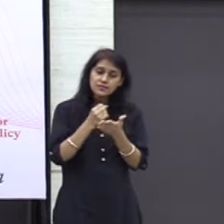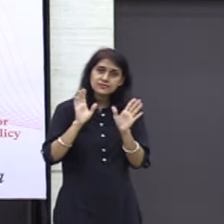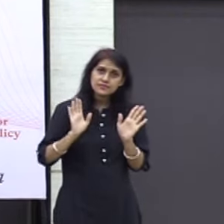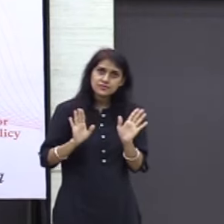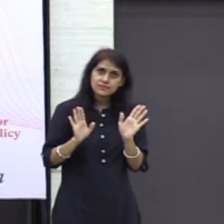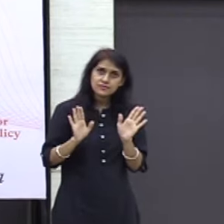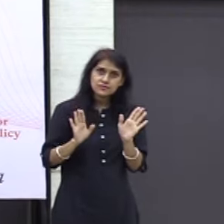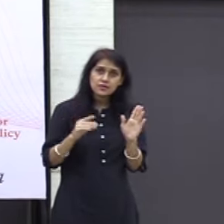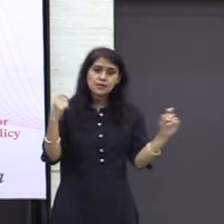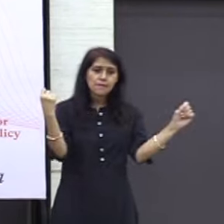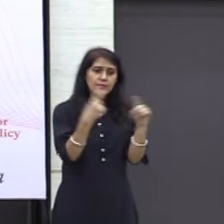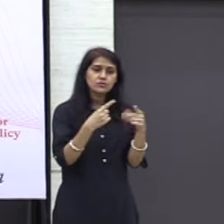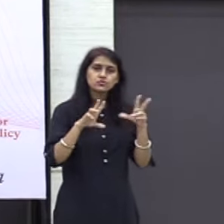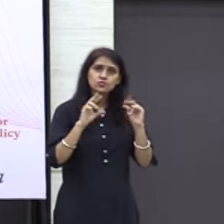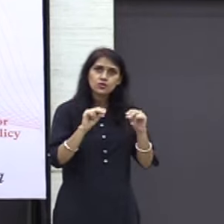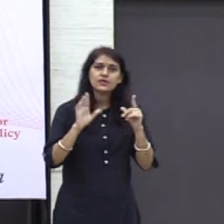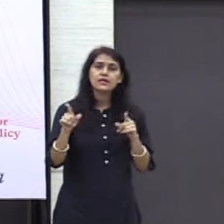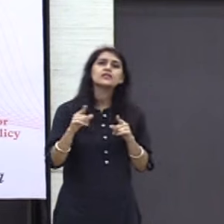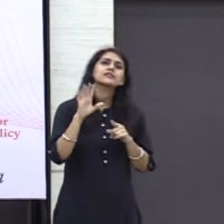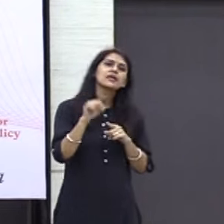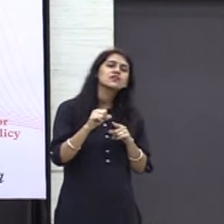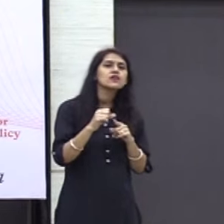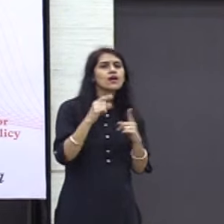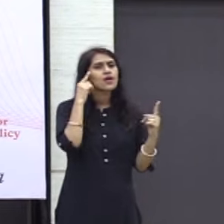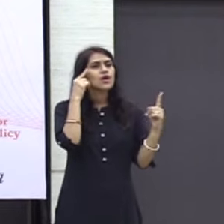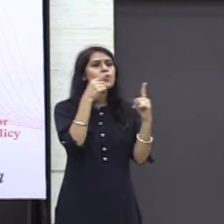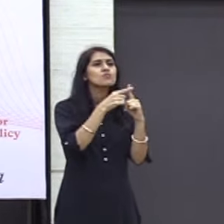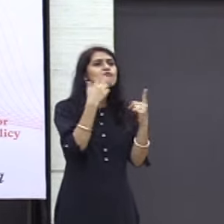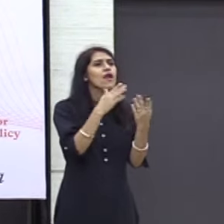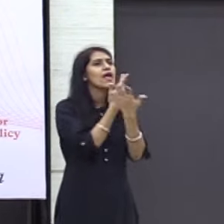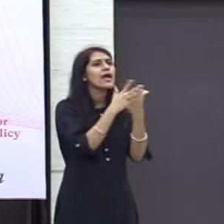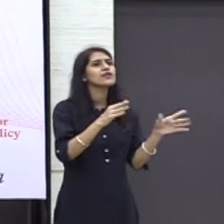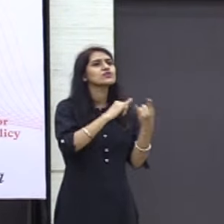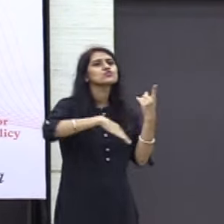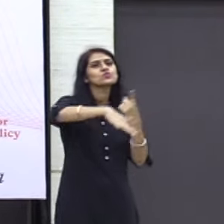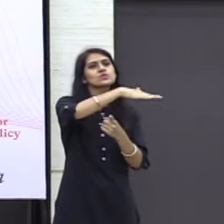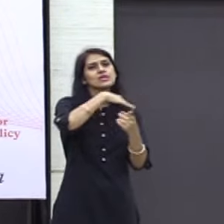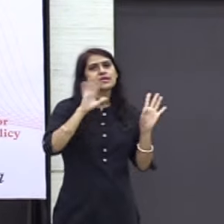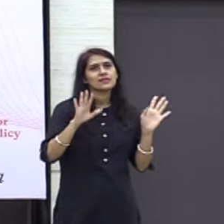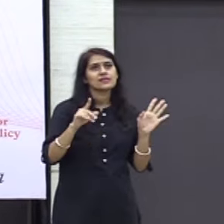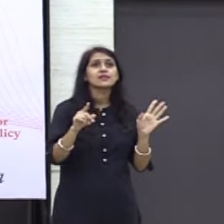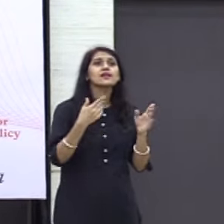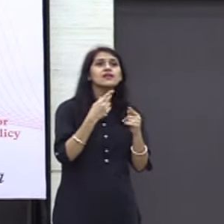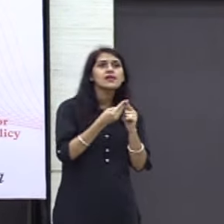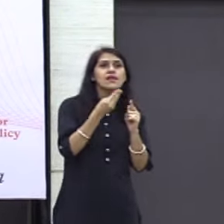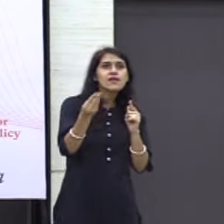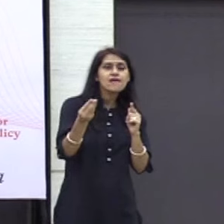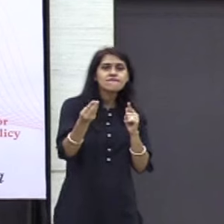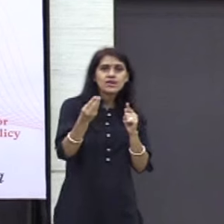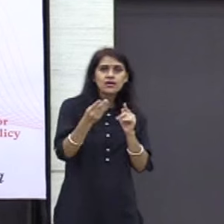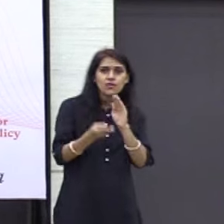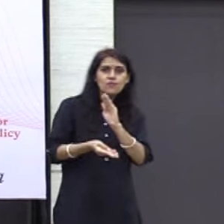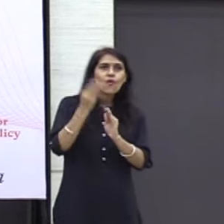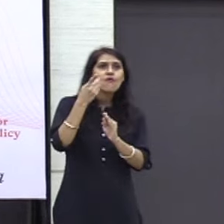you have to eliminate discretion. That should be the objective of any society which embraces the rule of law,